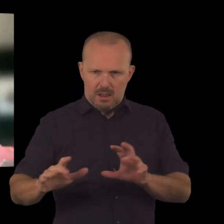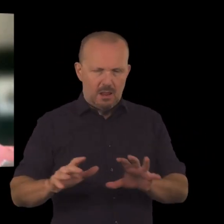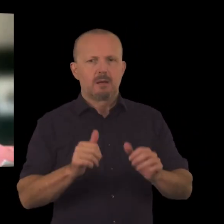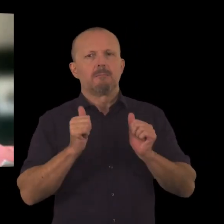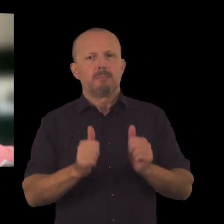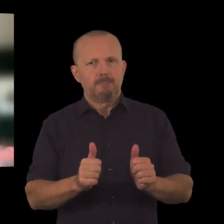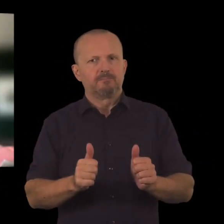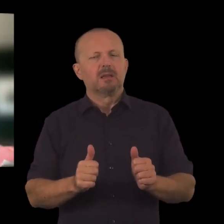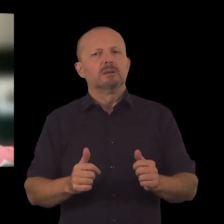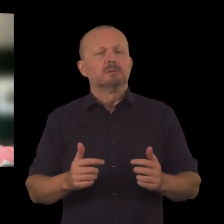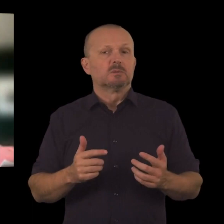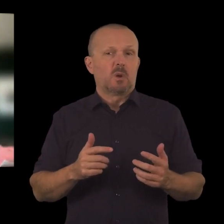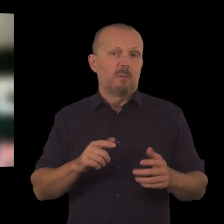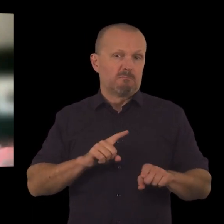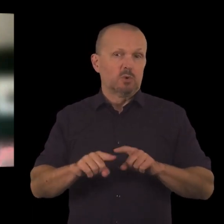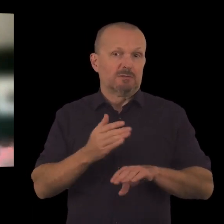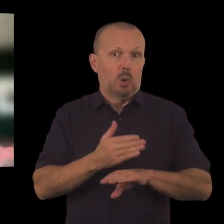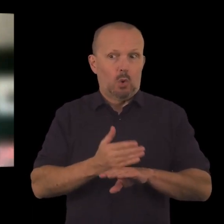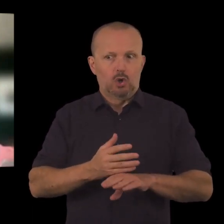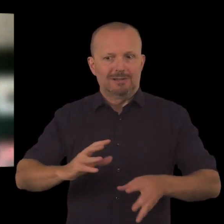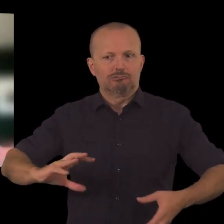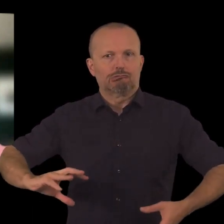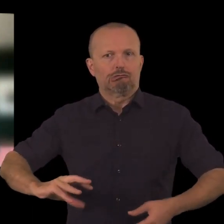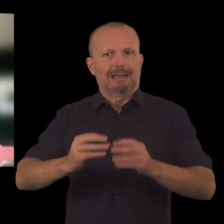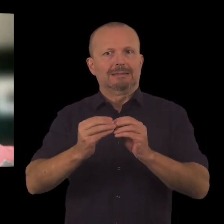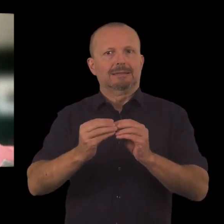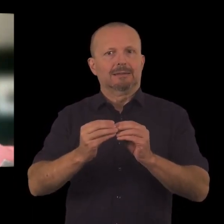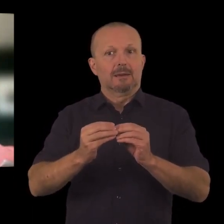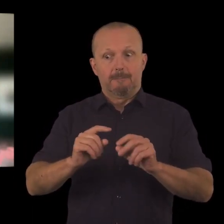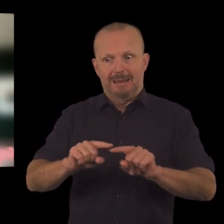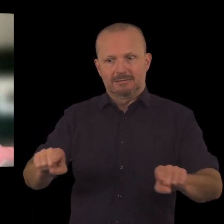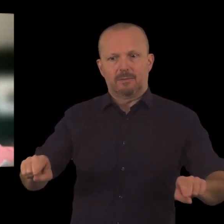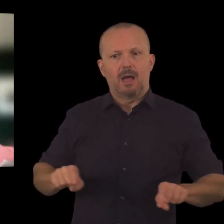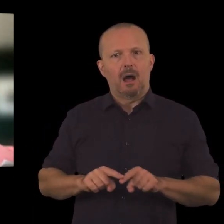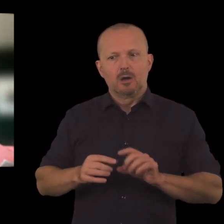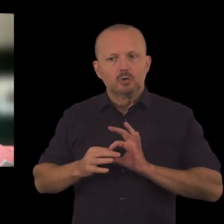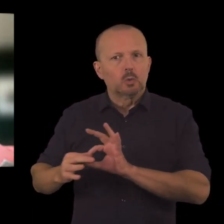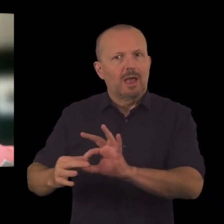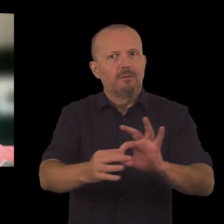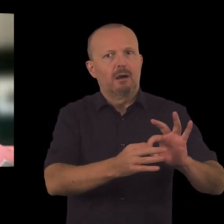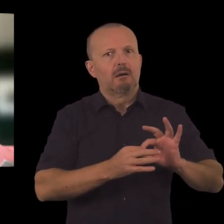about this. This is something that's kind of been running around my head.